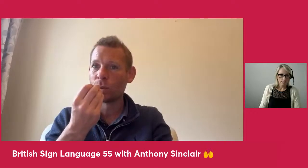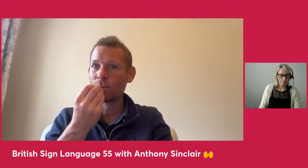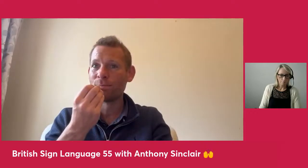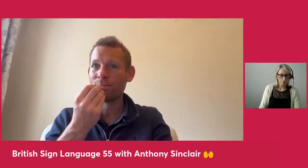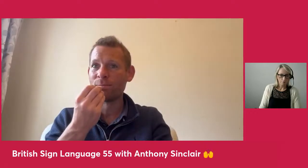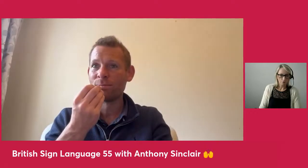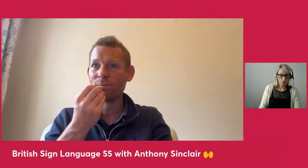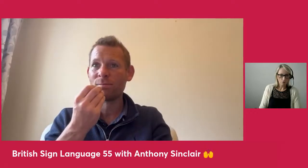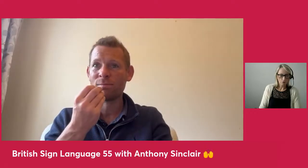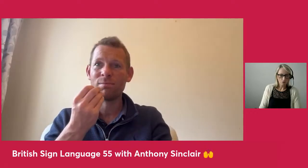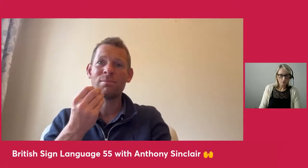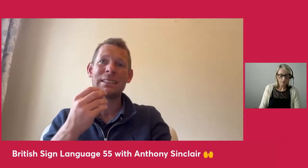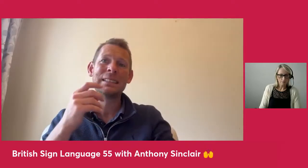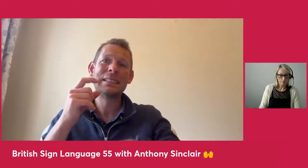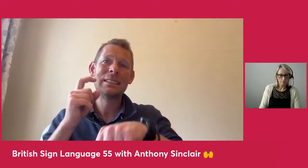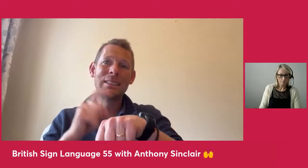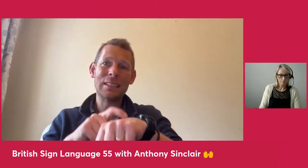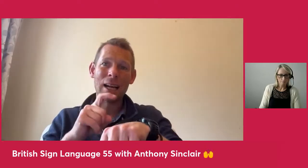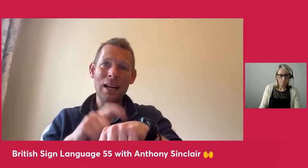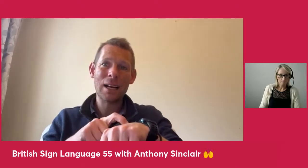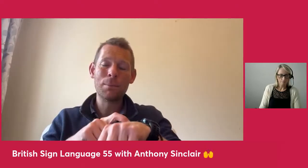or time for food,